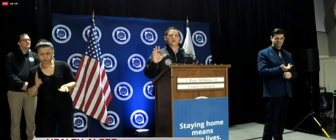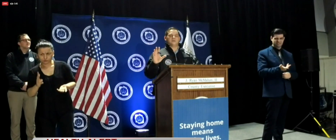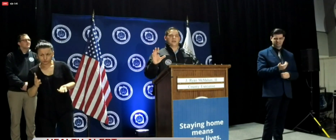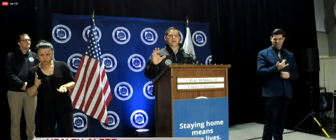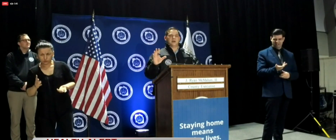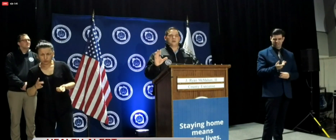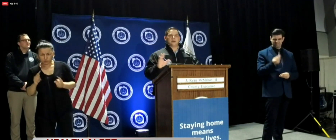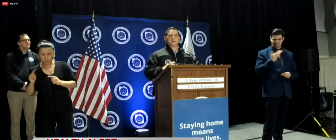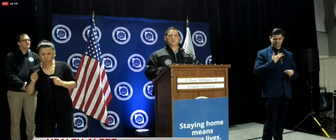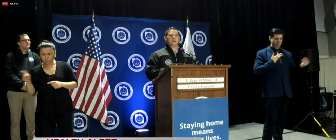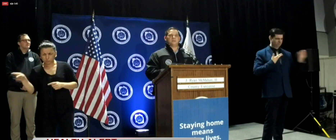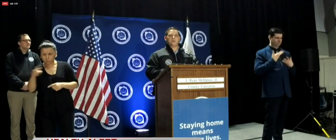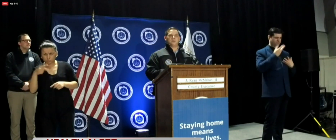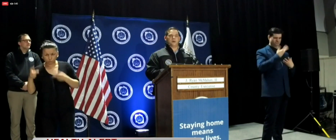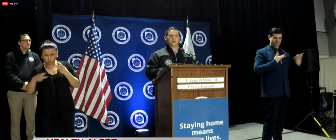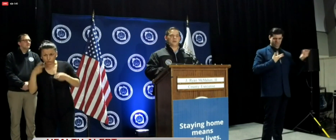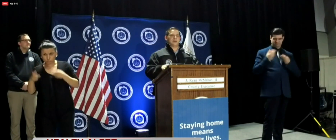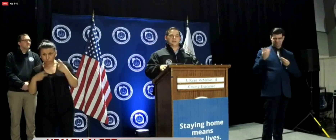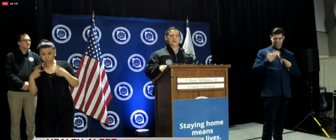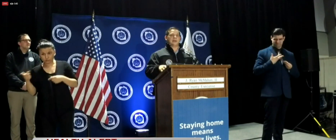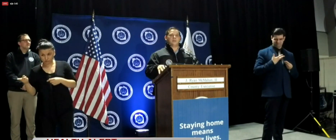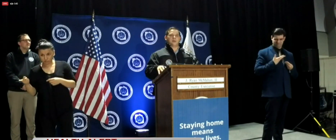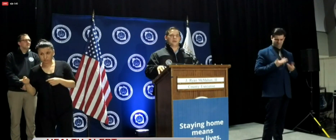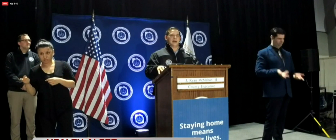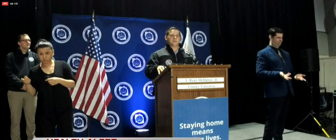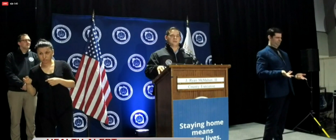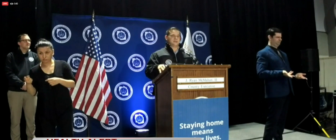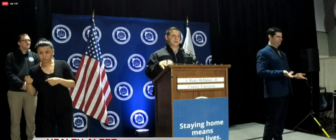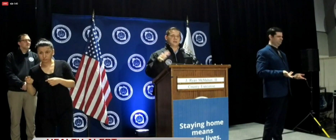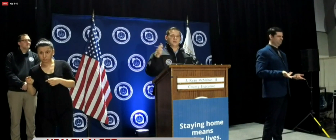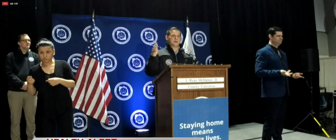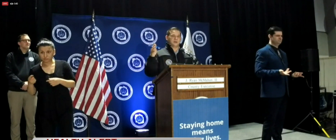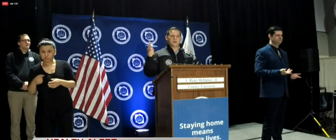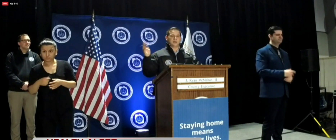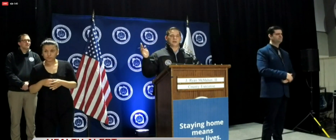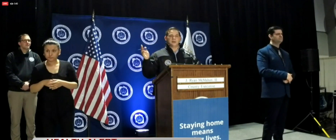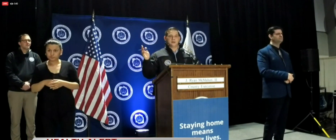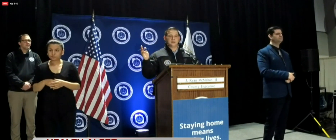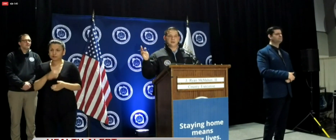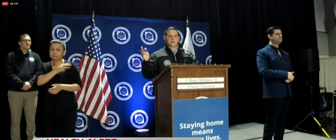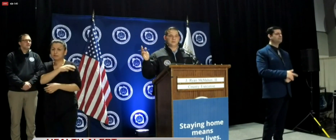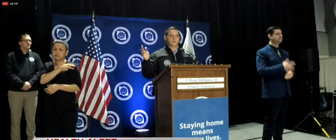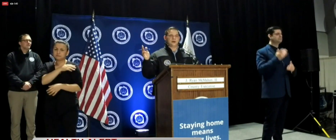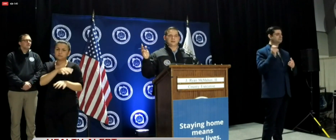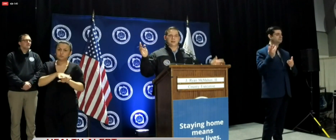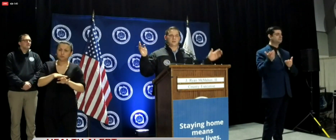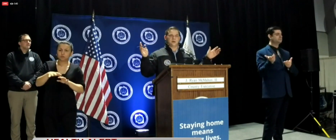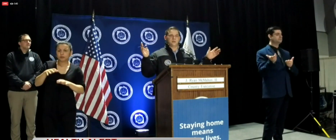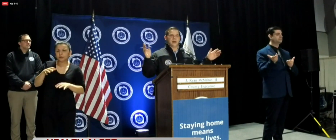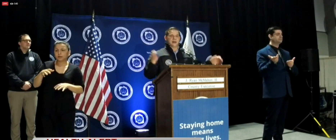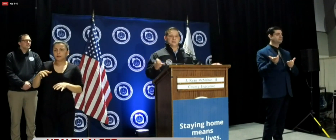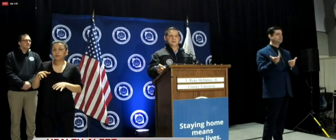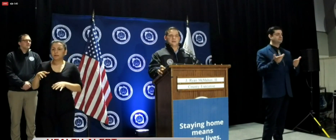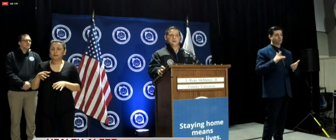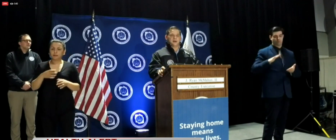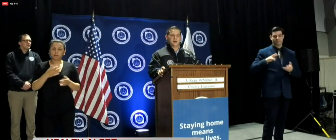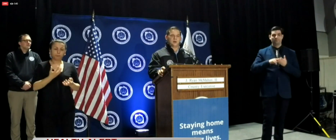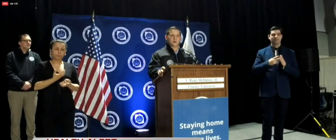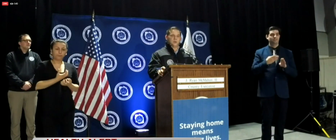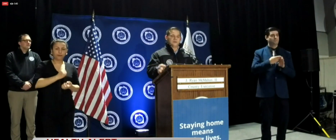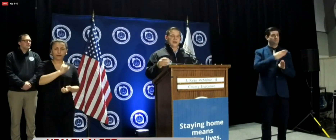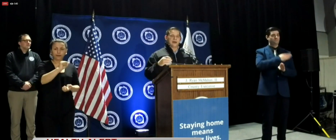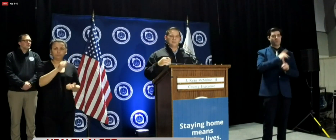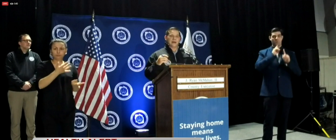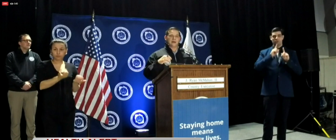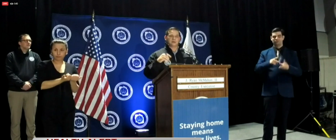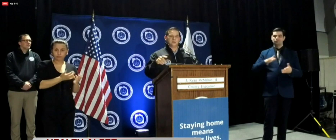know when you have takeout, many people are looking at takeout being an option instead of cooking, right? You want to celebrate, relax.